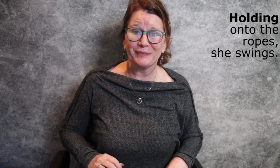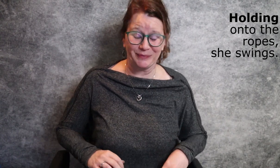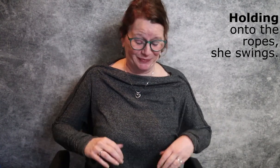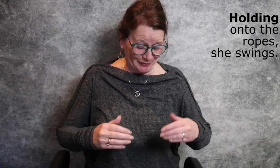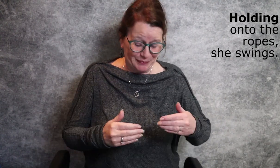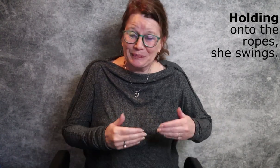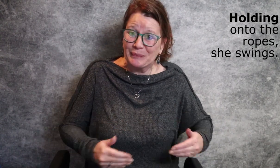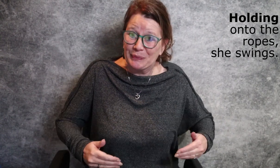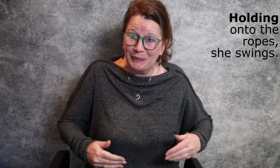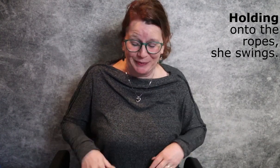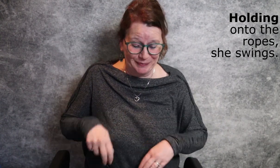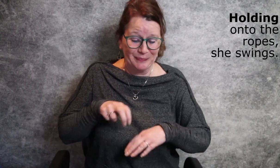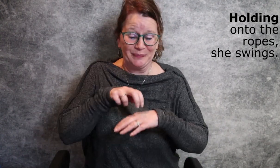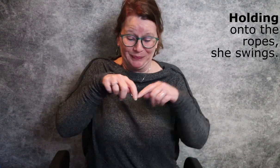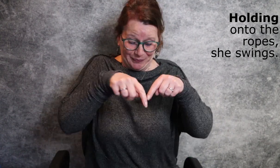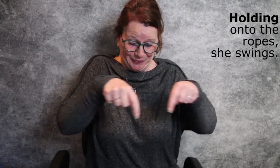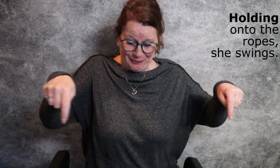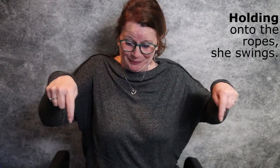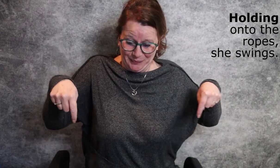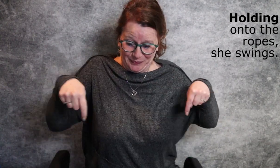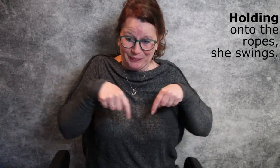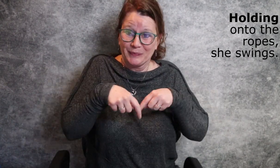She's got polka dots on her shirt.